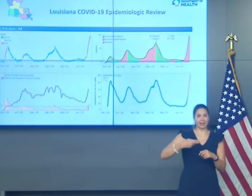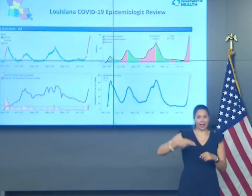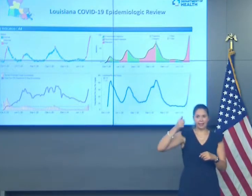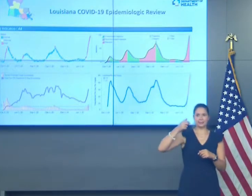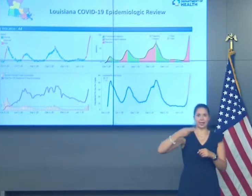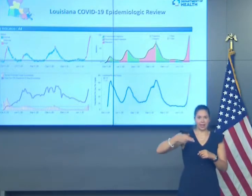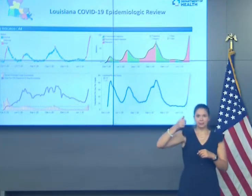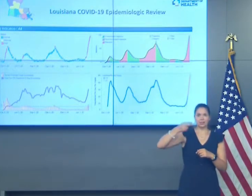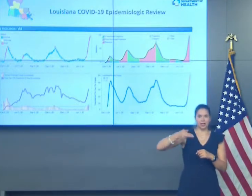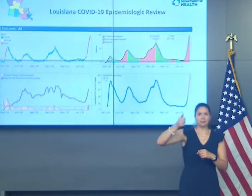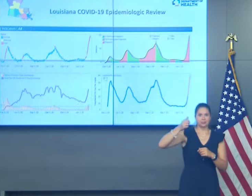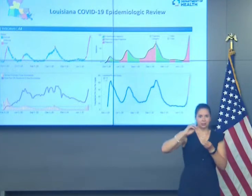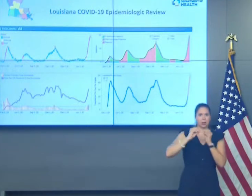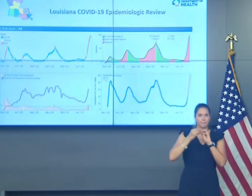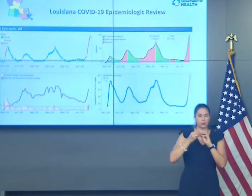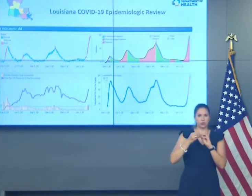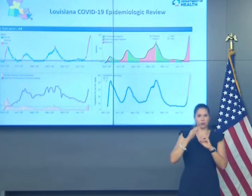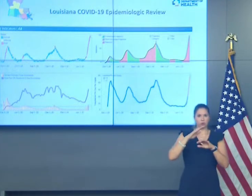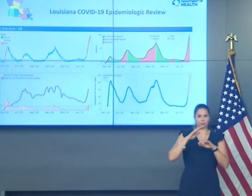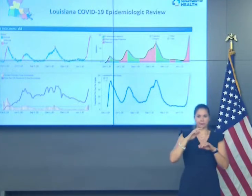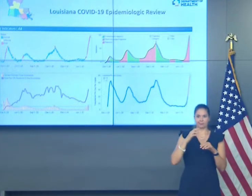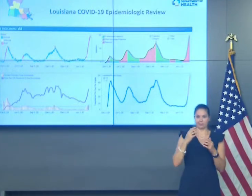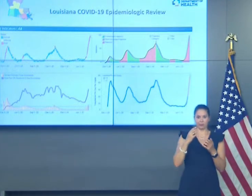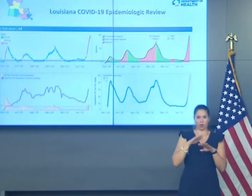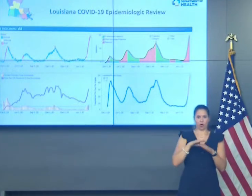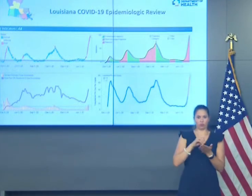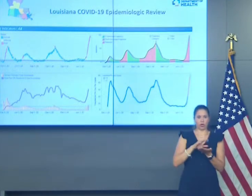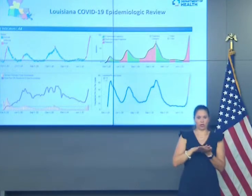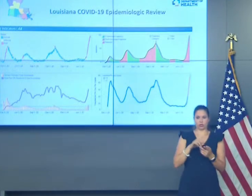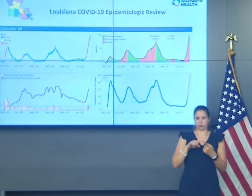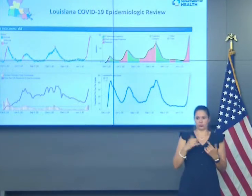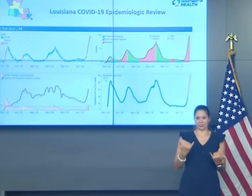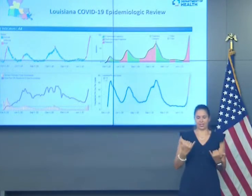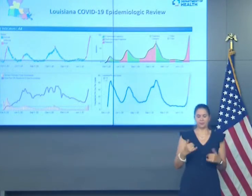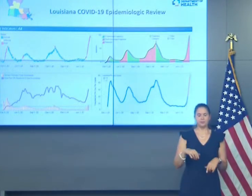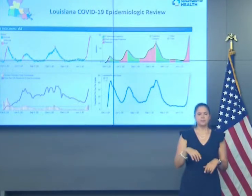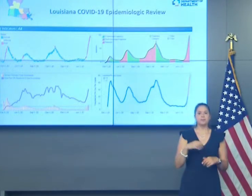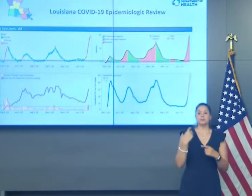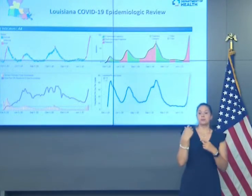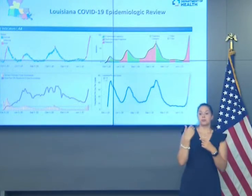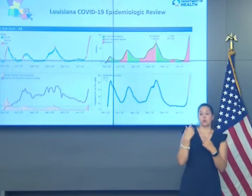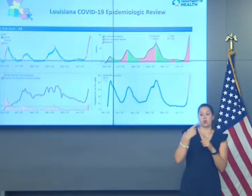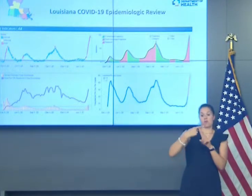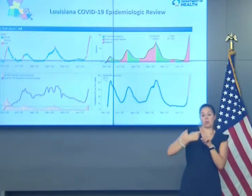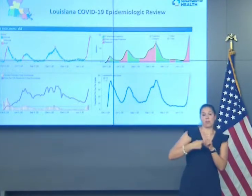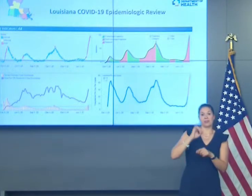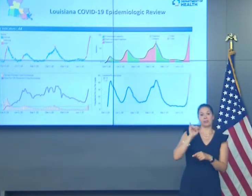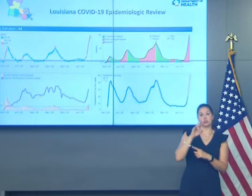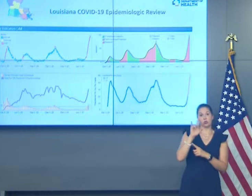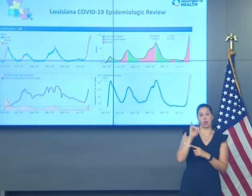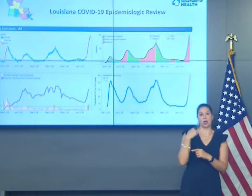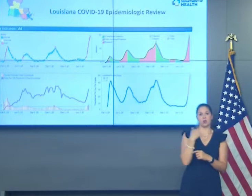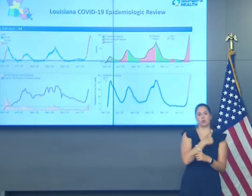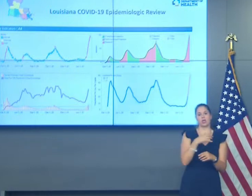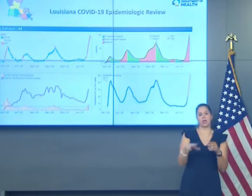had on record to date in this pandemic. Over the month of July, we have